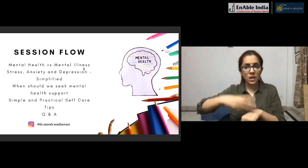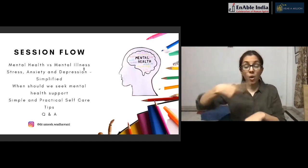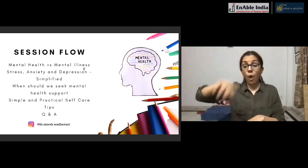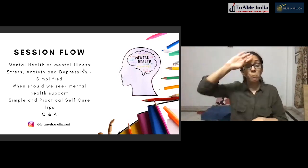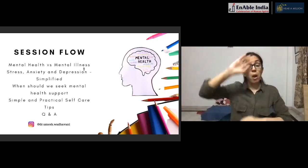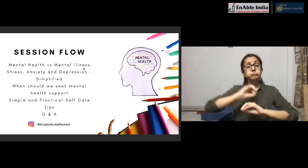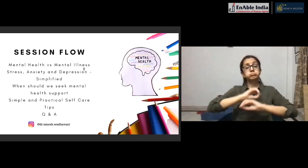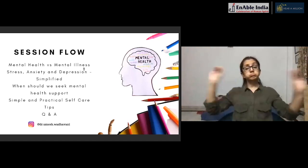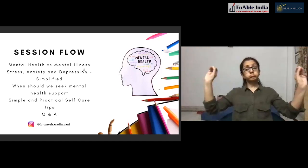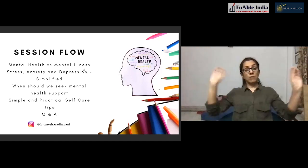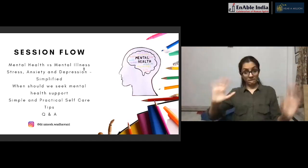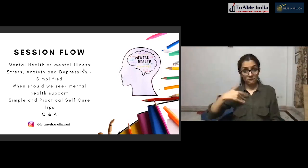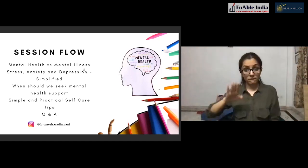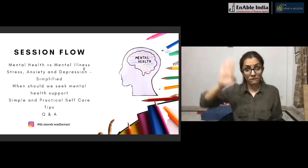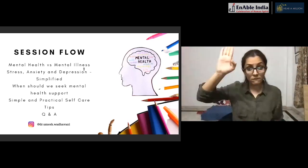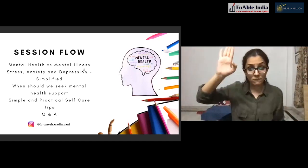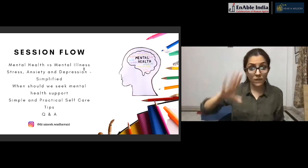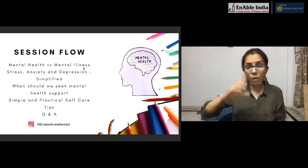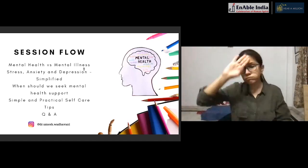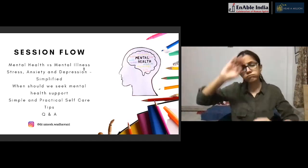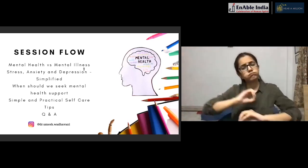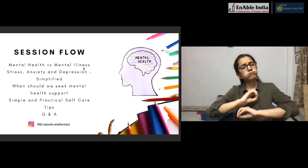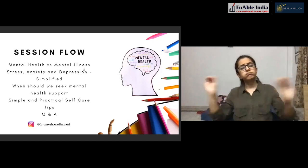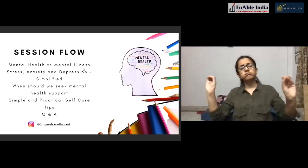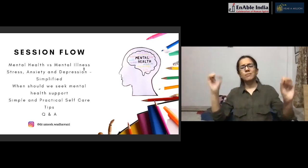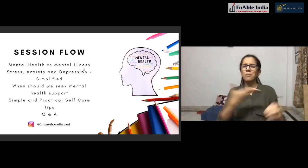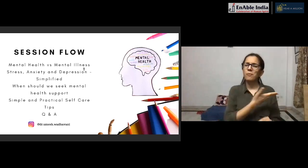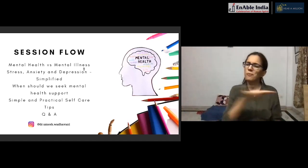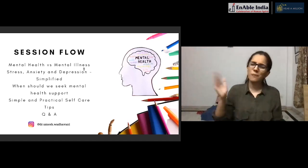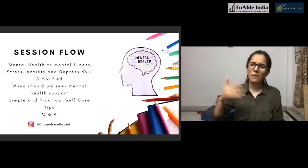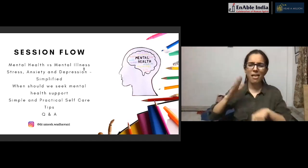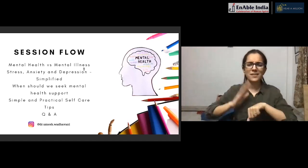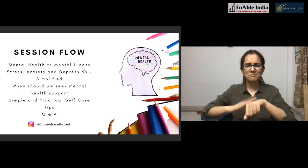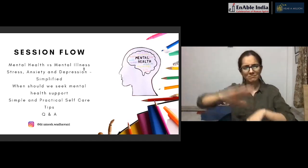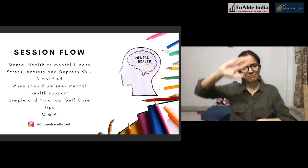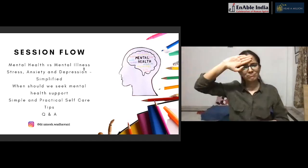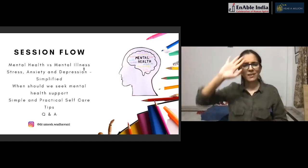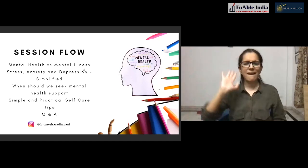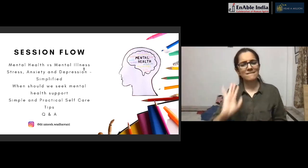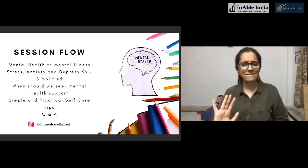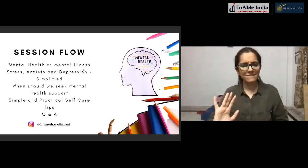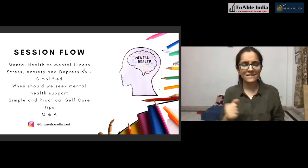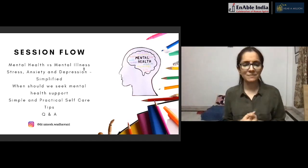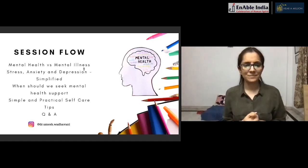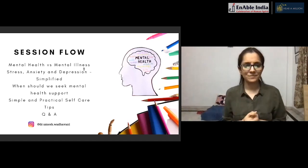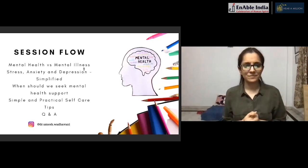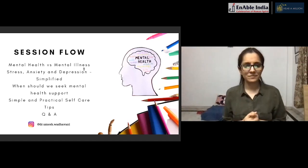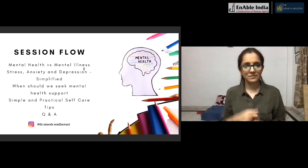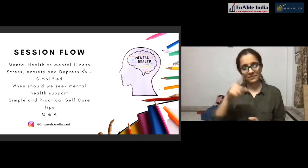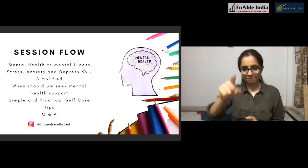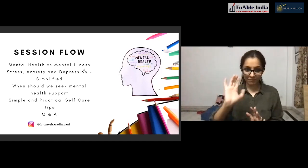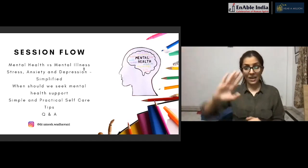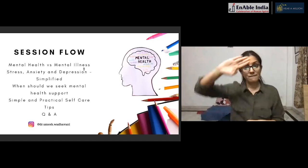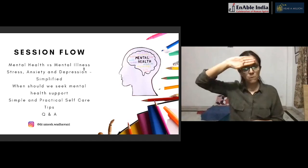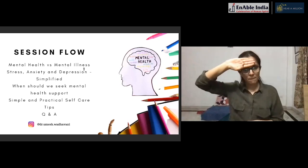doesn't have fever or didn't have fever ever? We all have had experienced fever, right? Now, if you think about it,